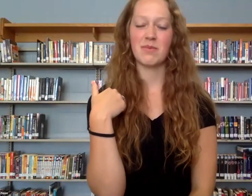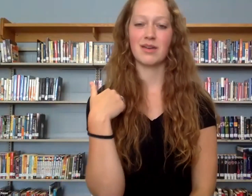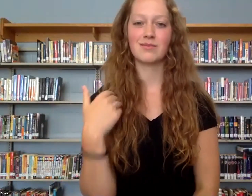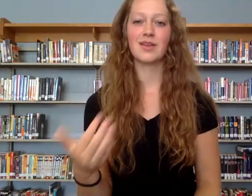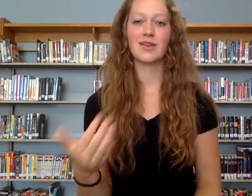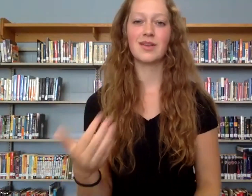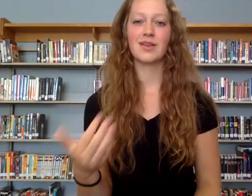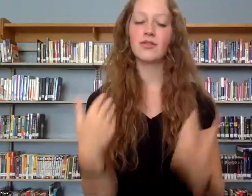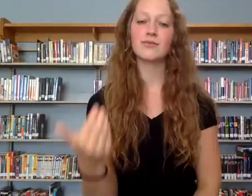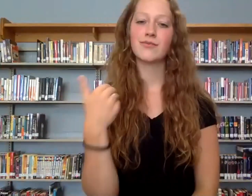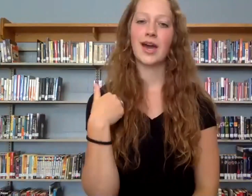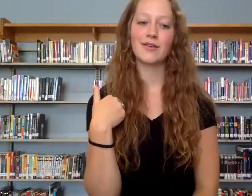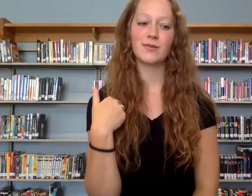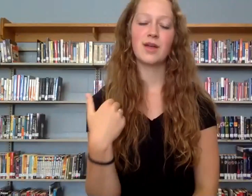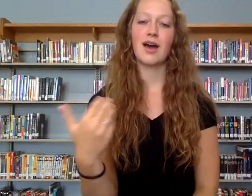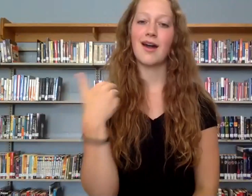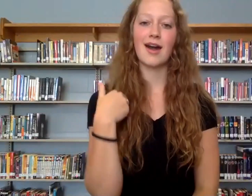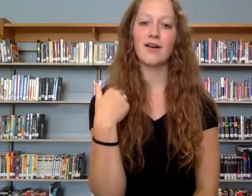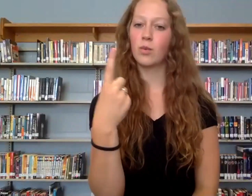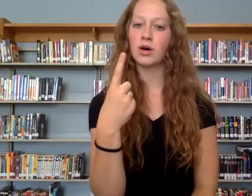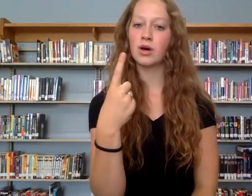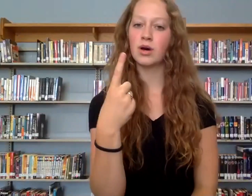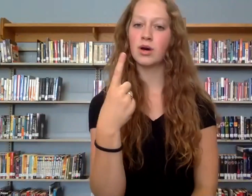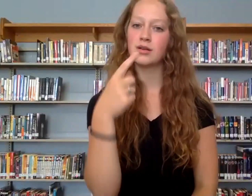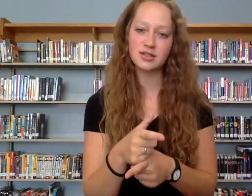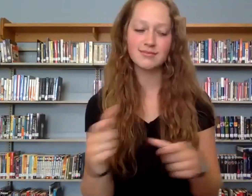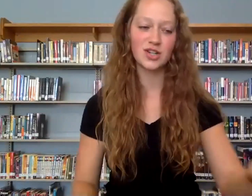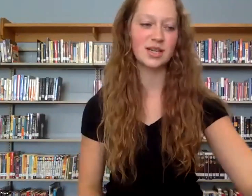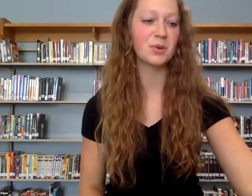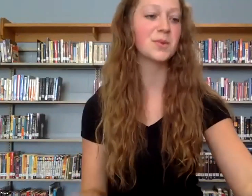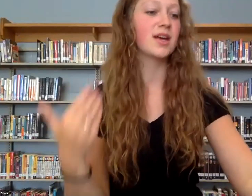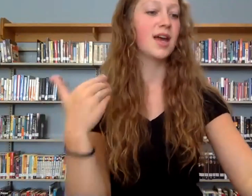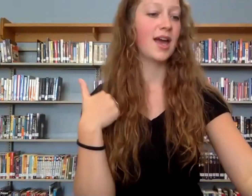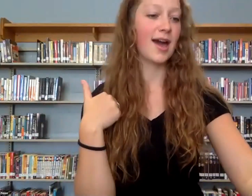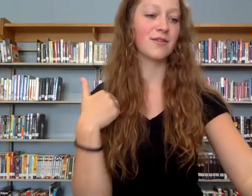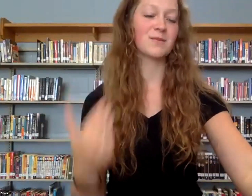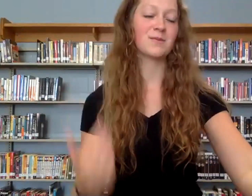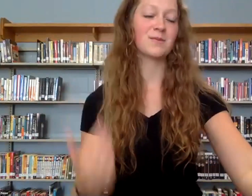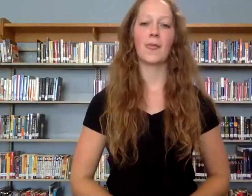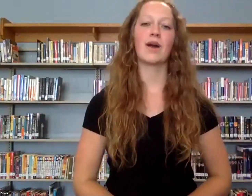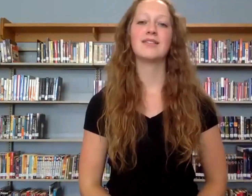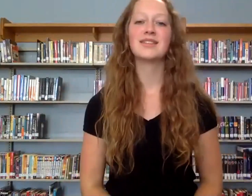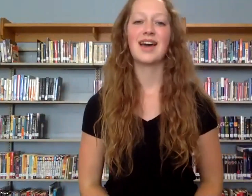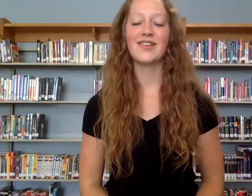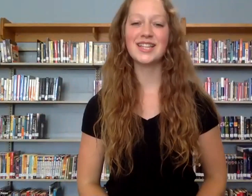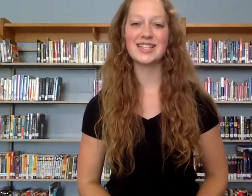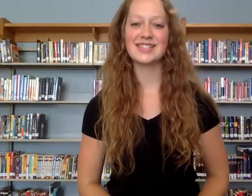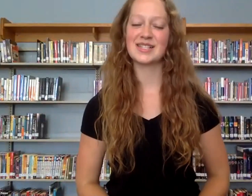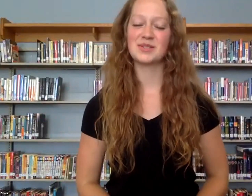thing. Have. I have one sister, for example. Have. Okay. I really like this next